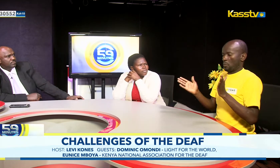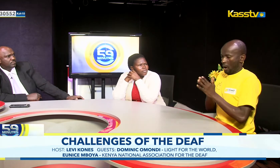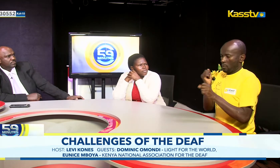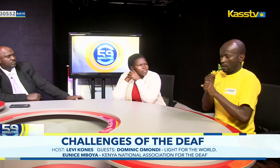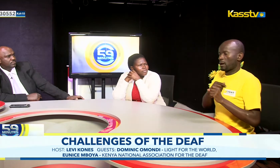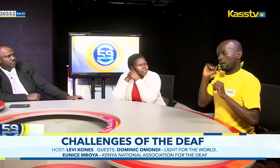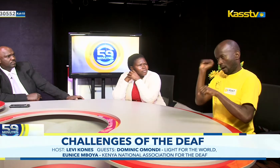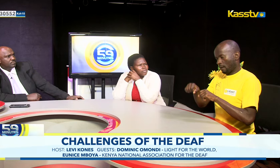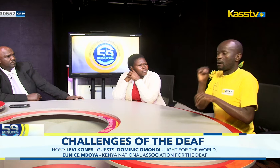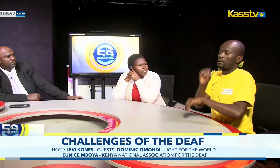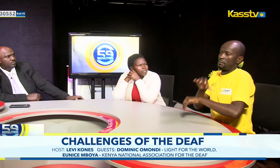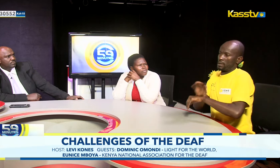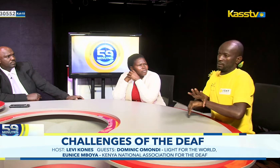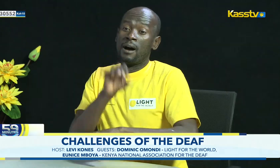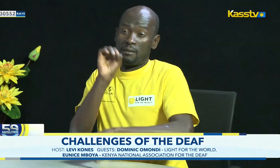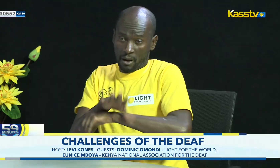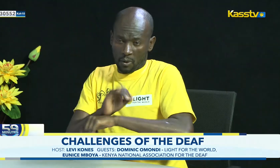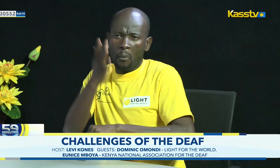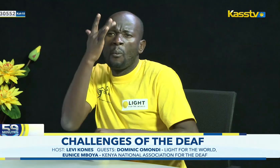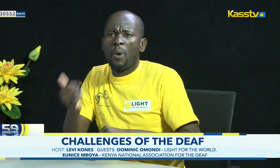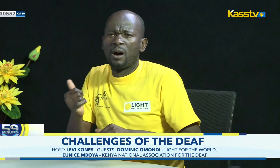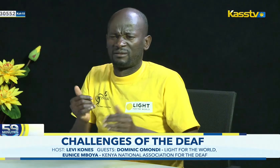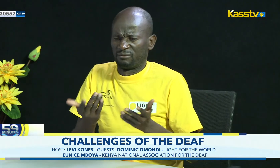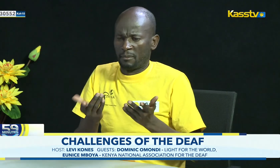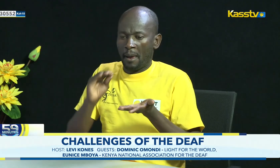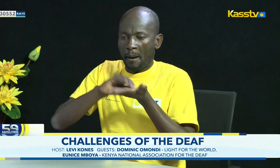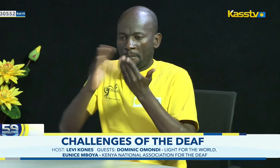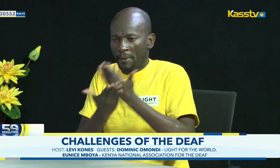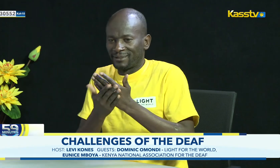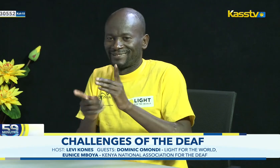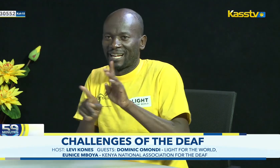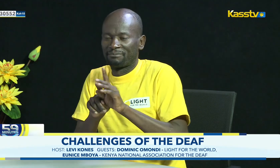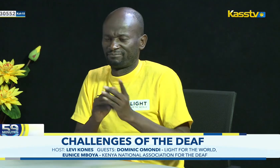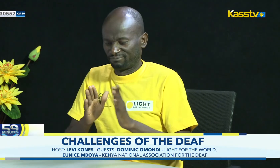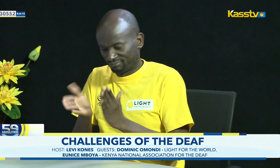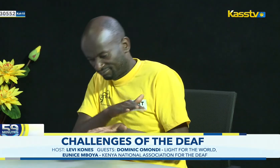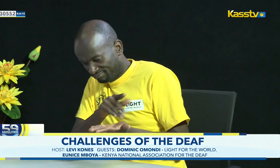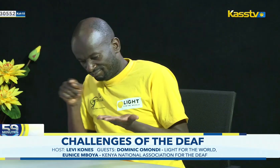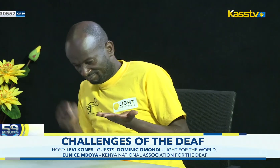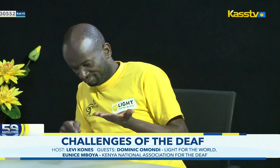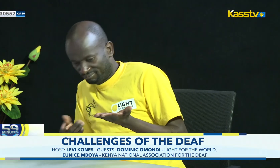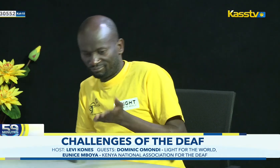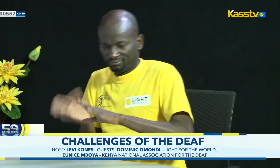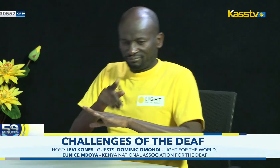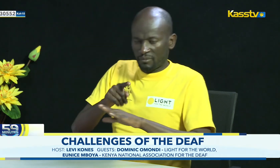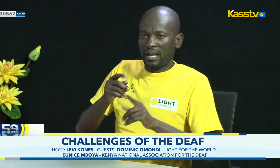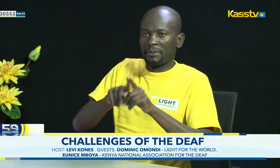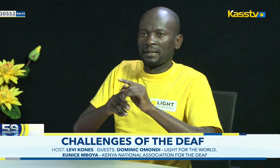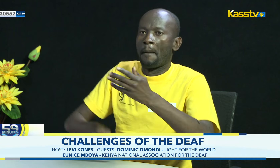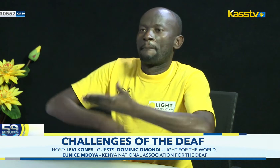a lot in terms of empowering us economically and, doing capacity building for us. I